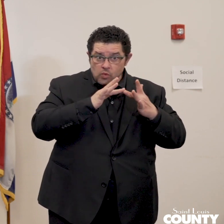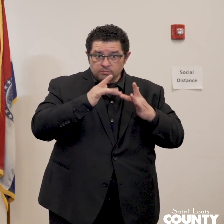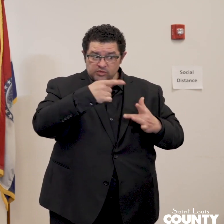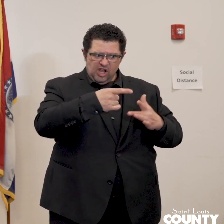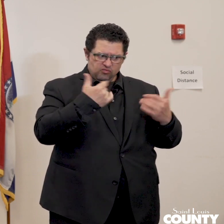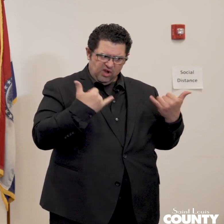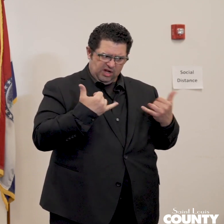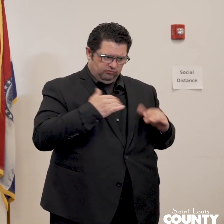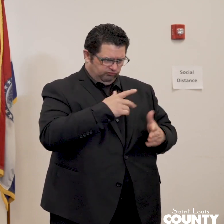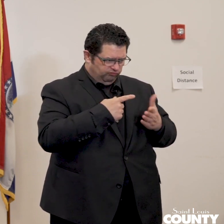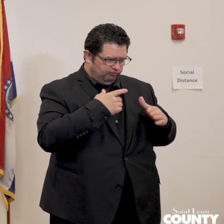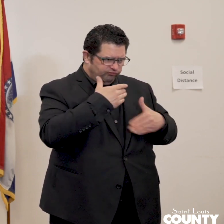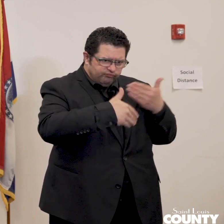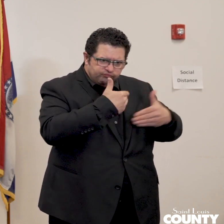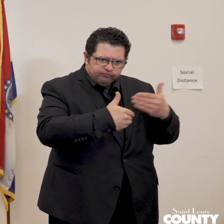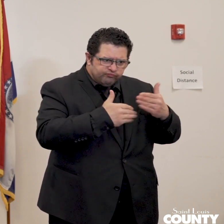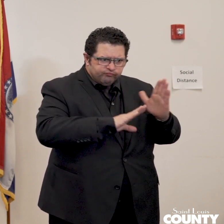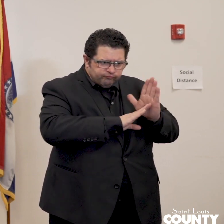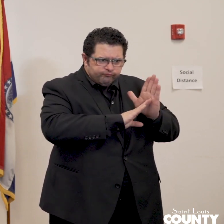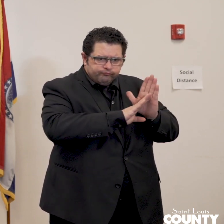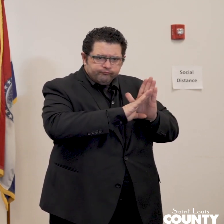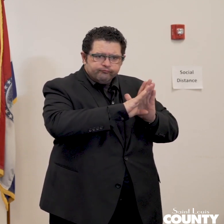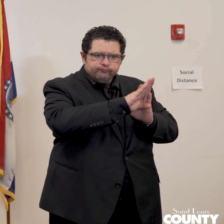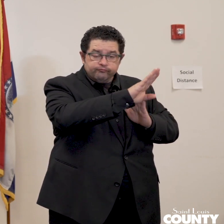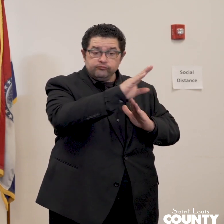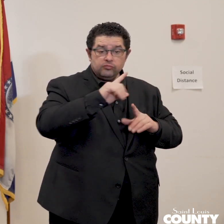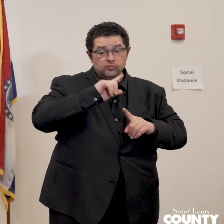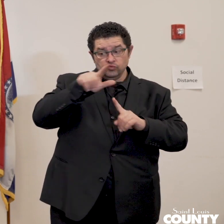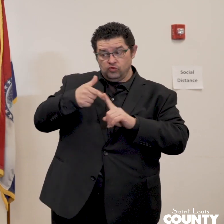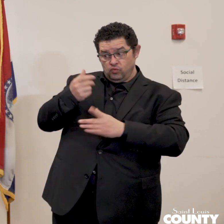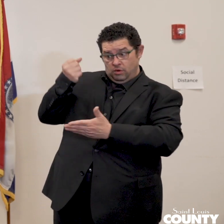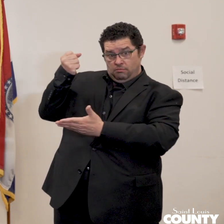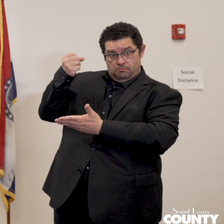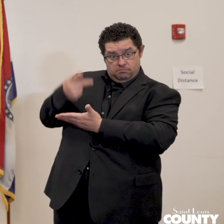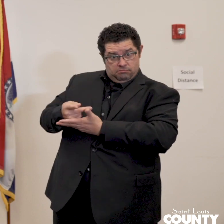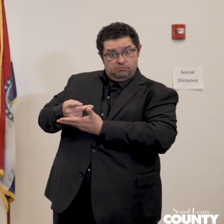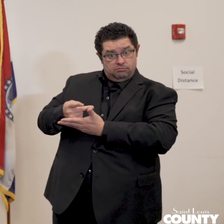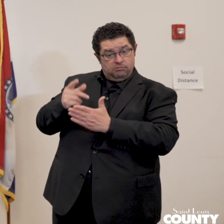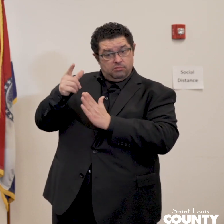to announce this as the council passes the appropriation bill.